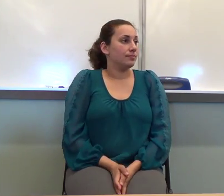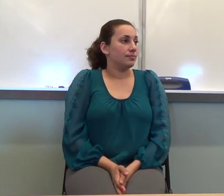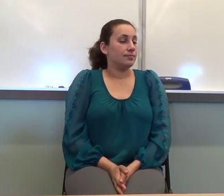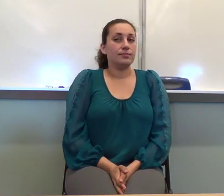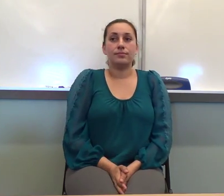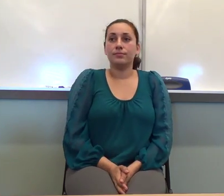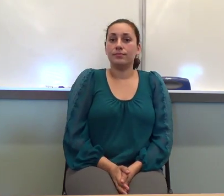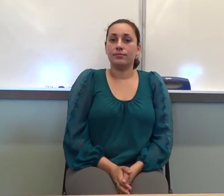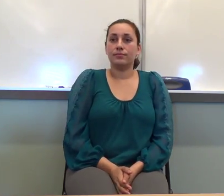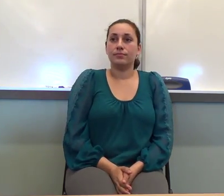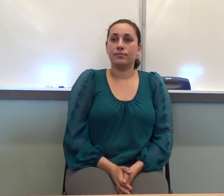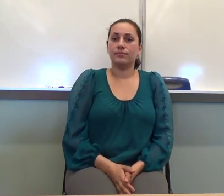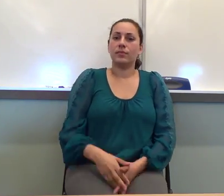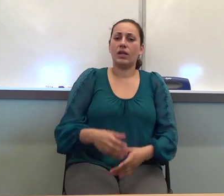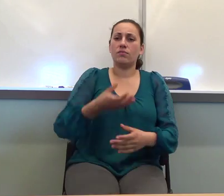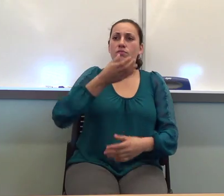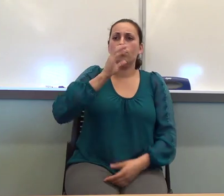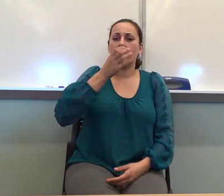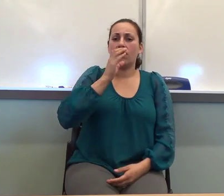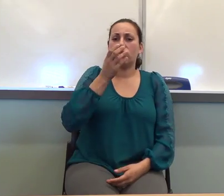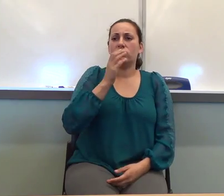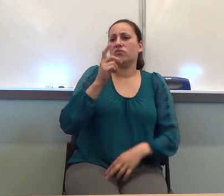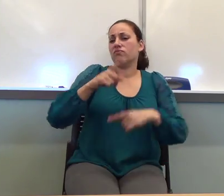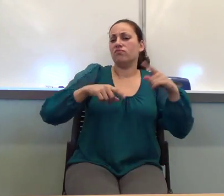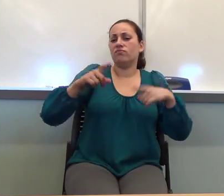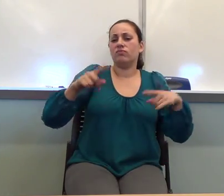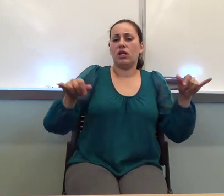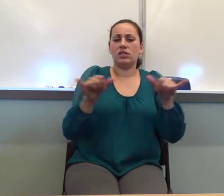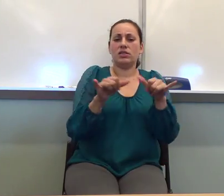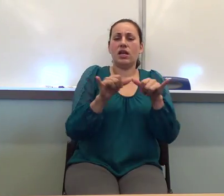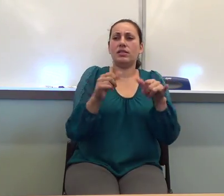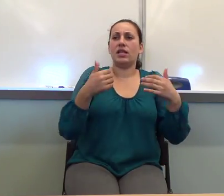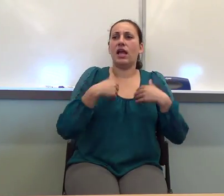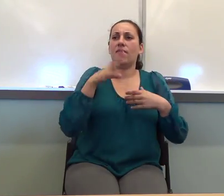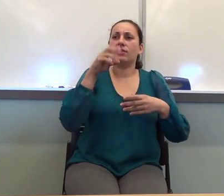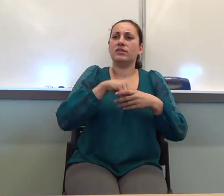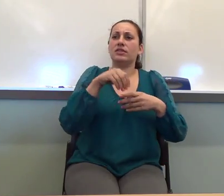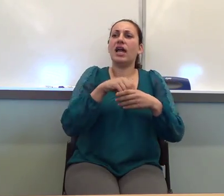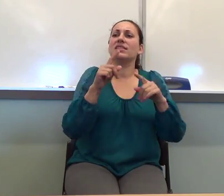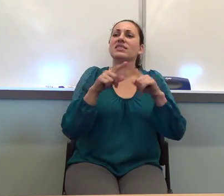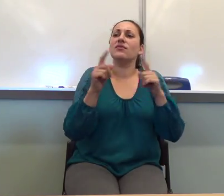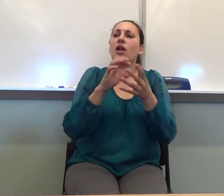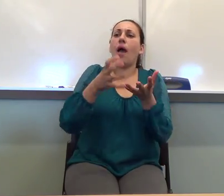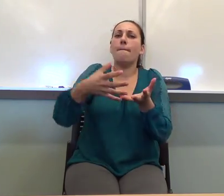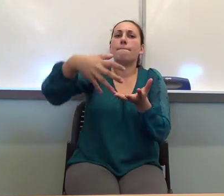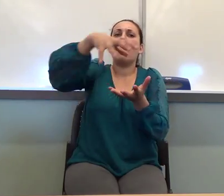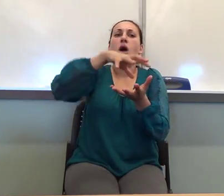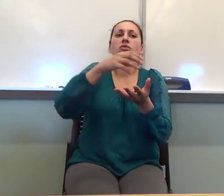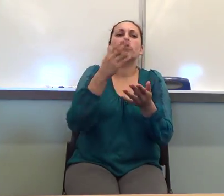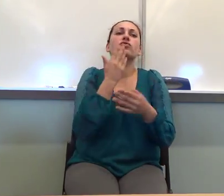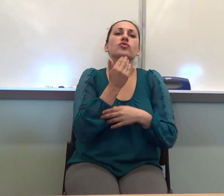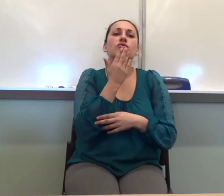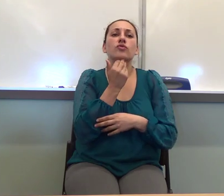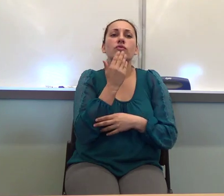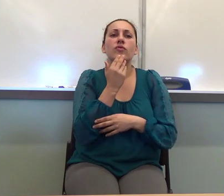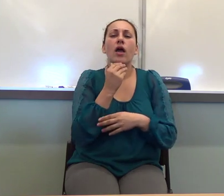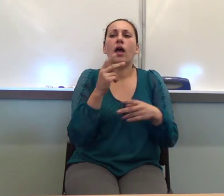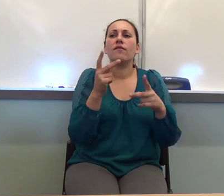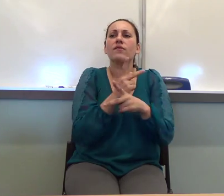Carbonated beverages come in different sizes and contain different amounts of sugar. Compute the amount of sugar per fluid ounce for each soda, then determine